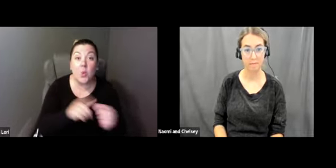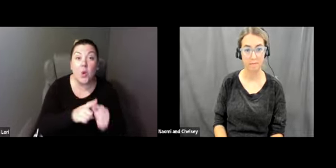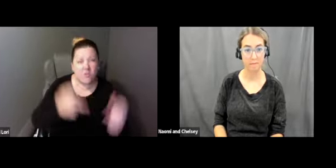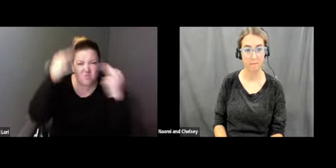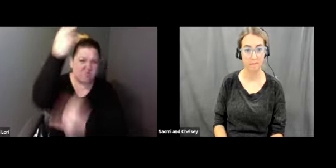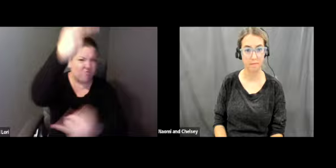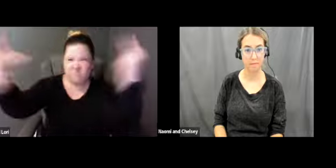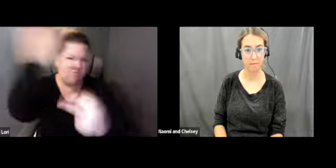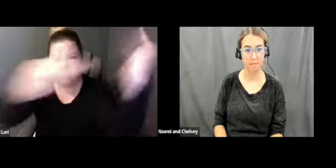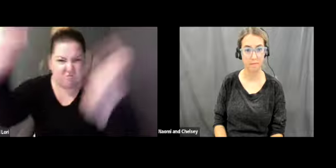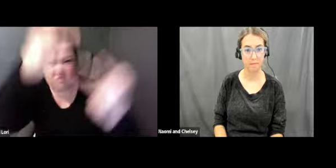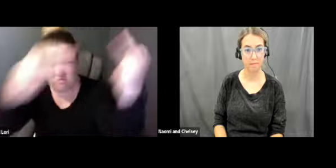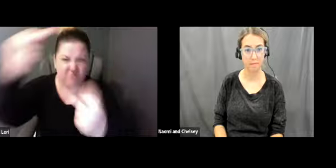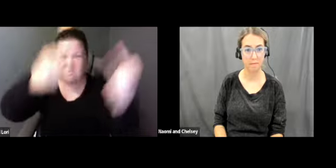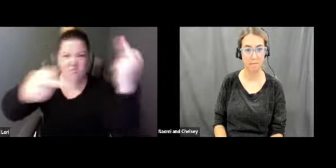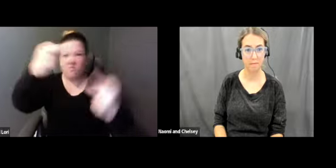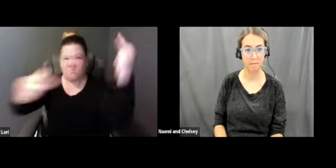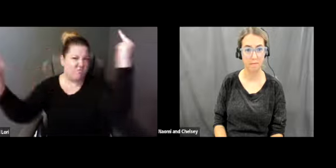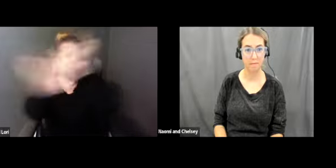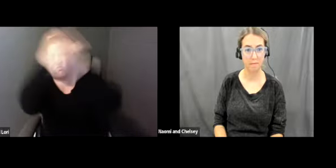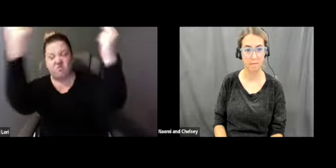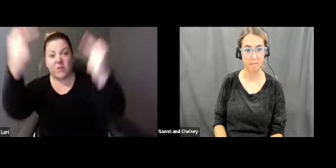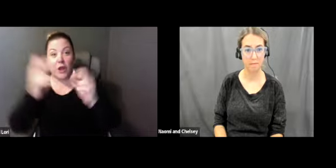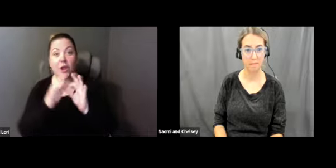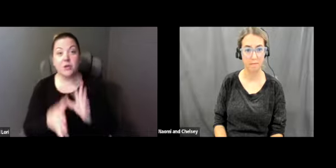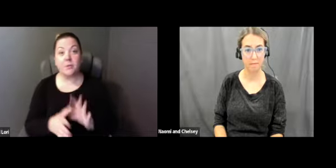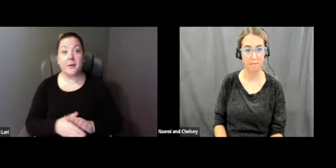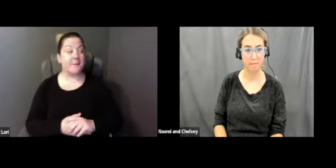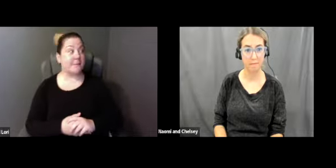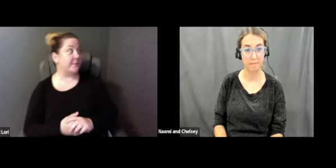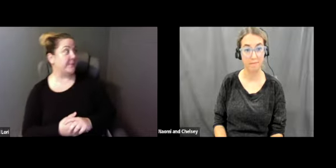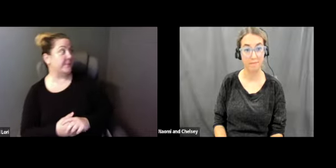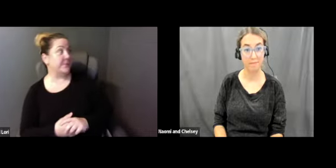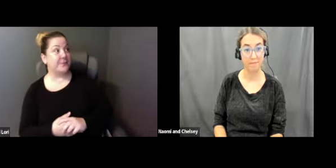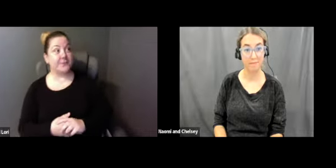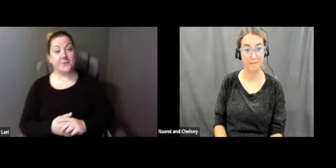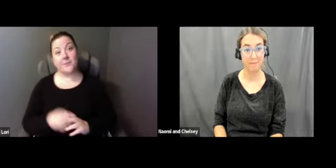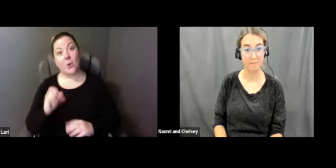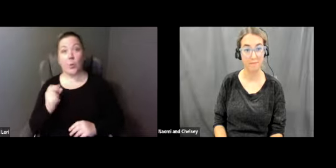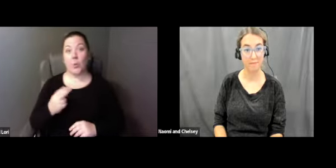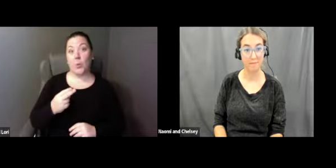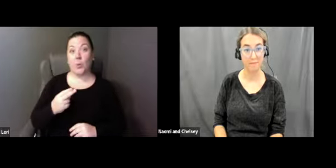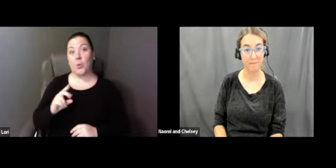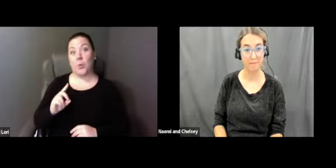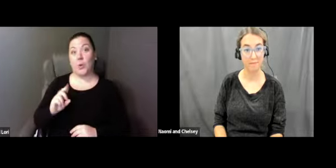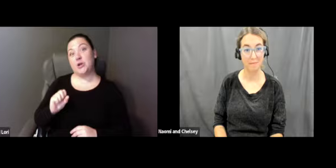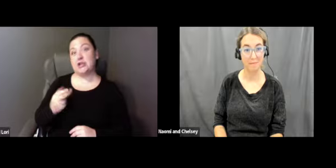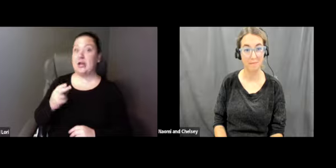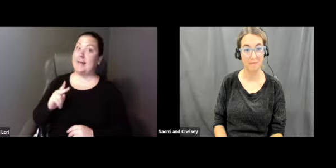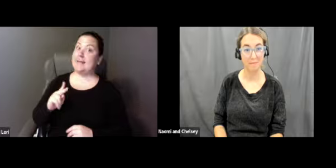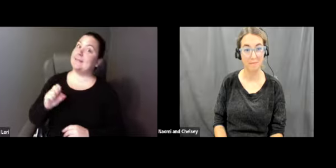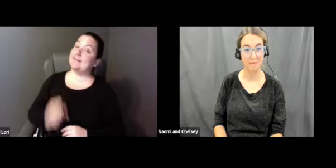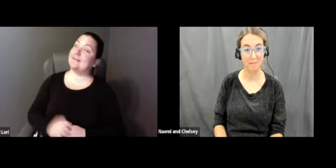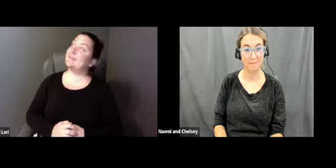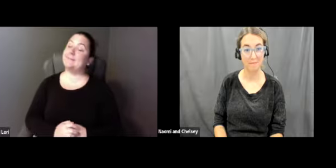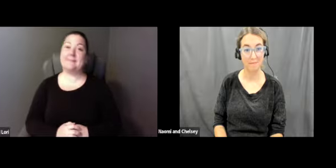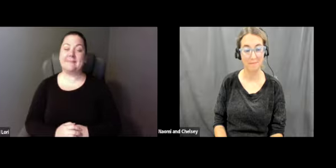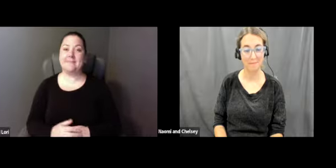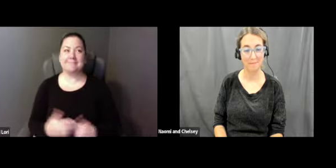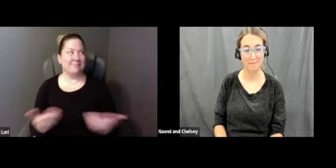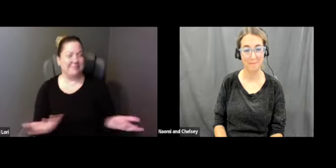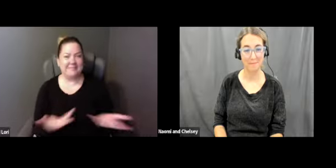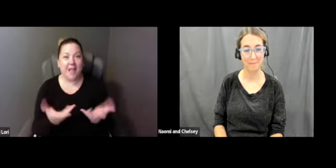back and forth. And then you have an interpreter who is more modest and they're like, oh, shucks, well, fudge. And